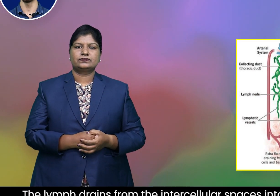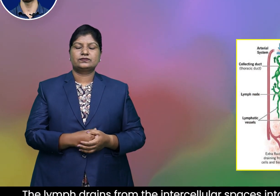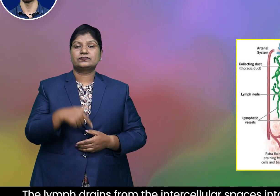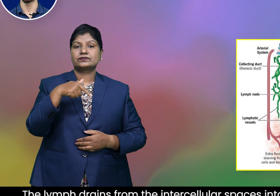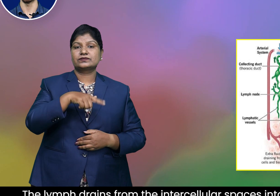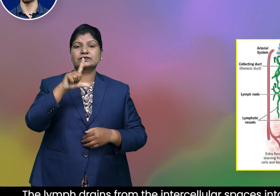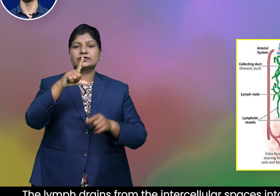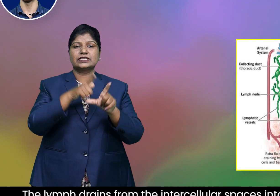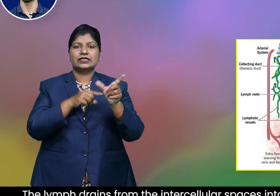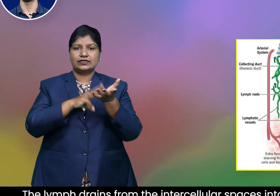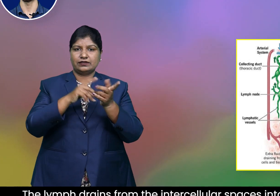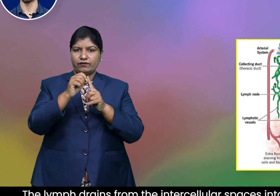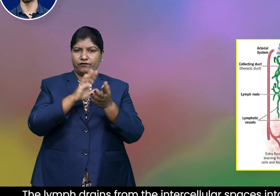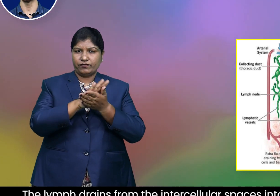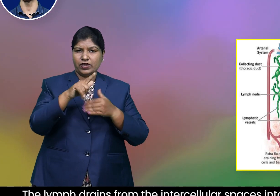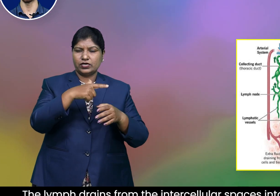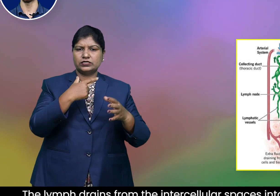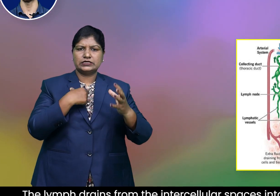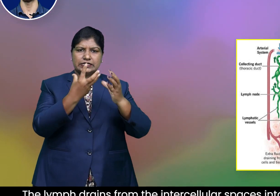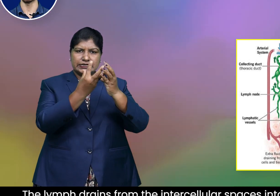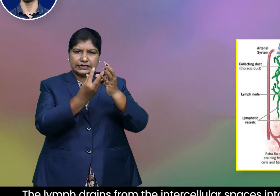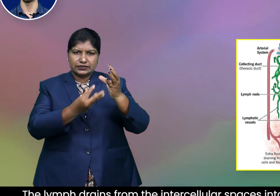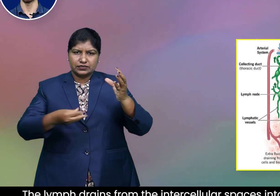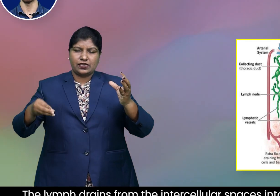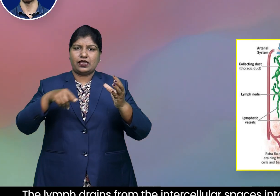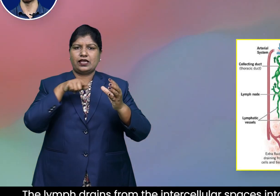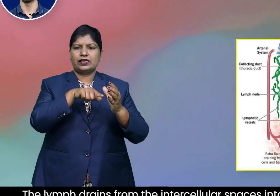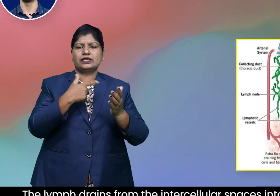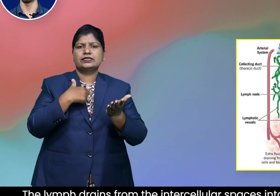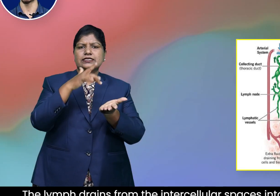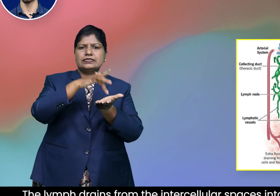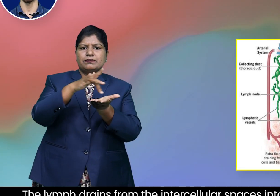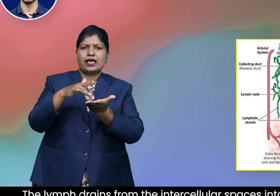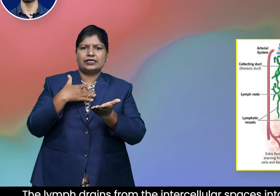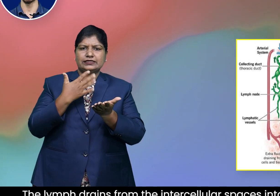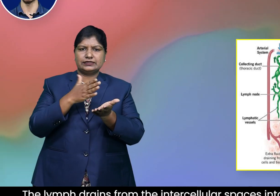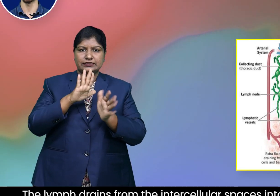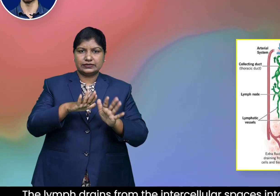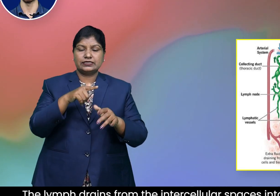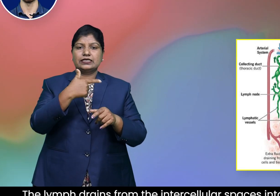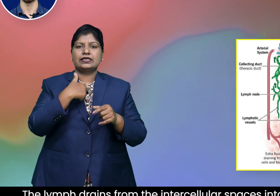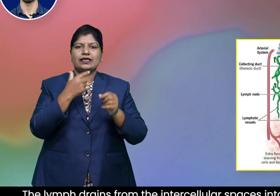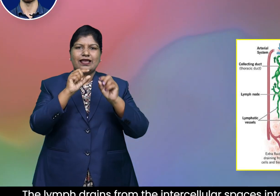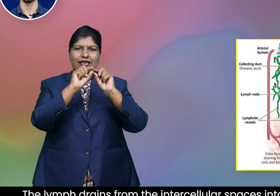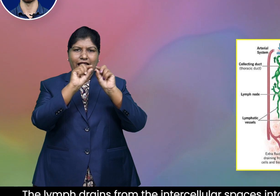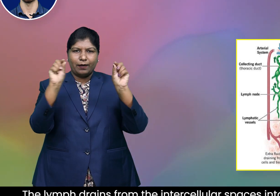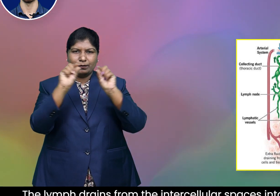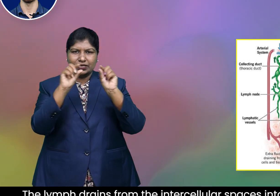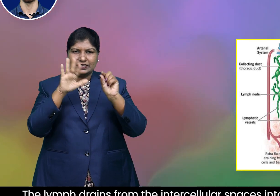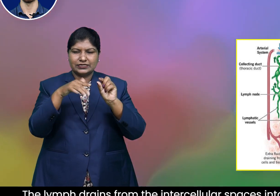The lymph drains from the intercellular space into lymphatic capillaries.